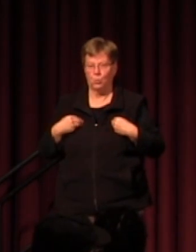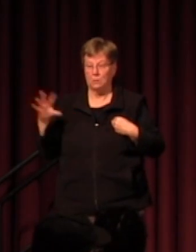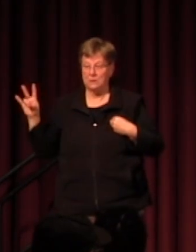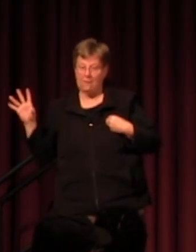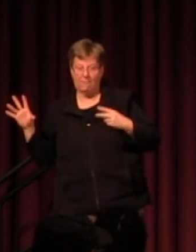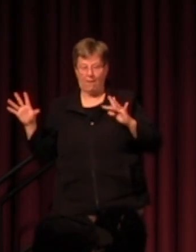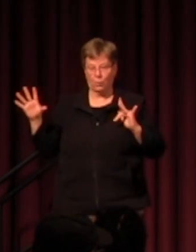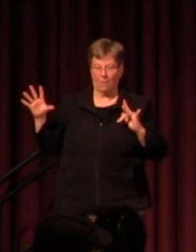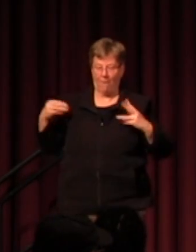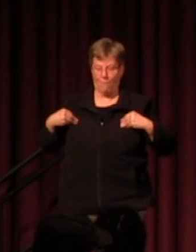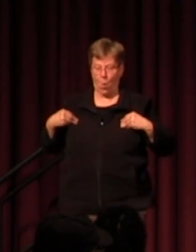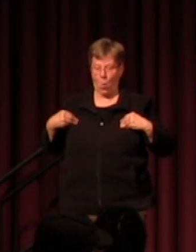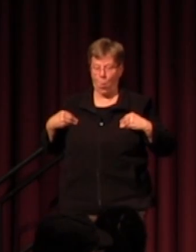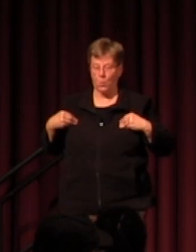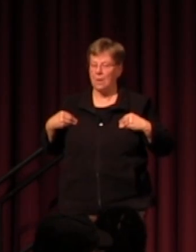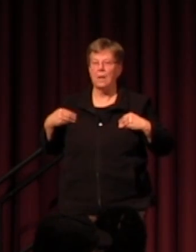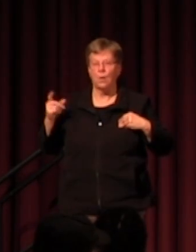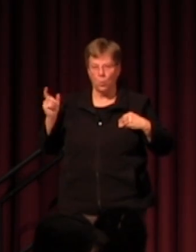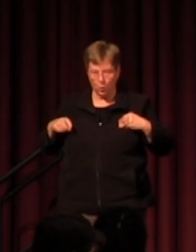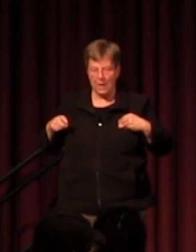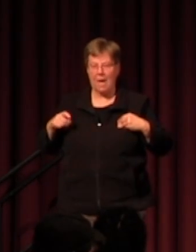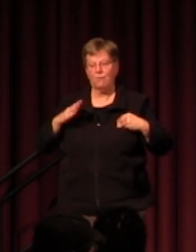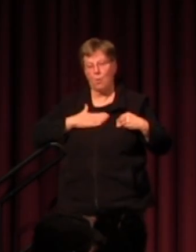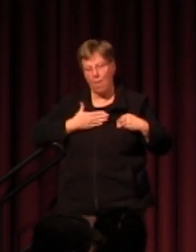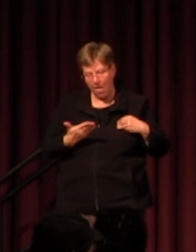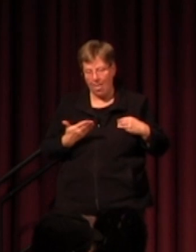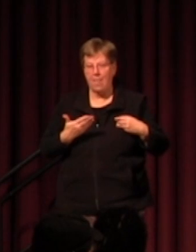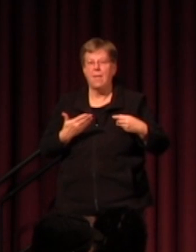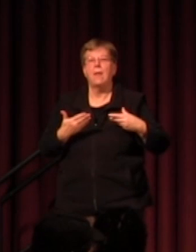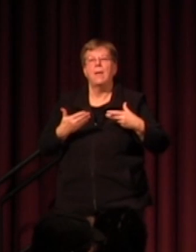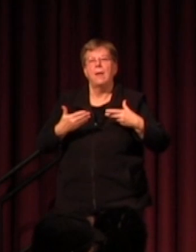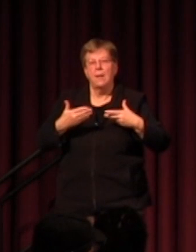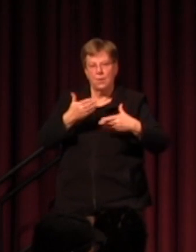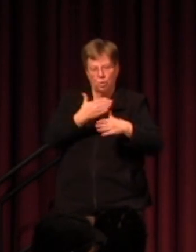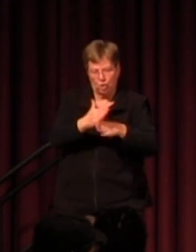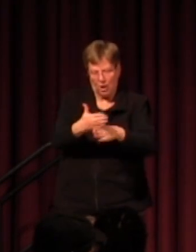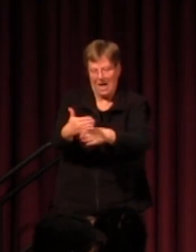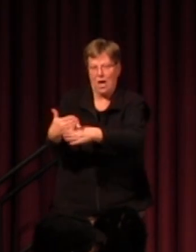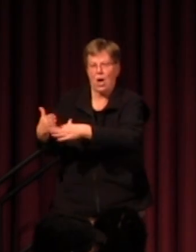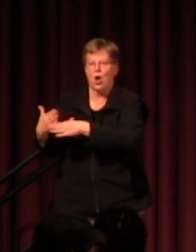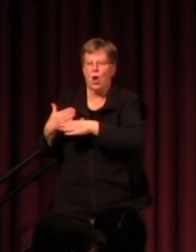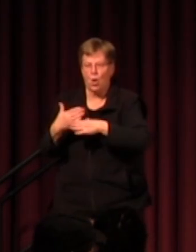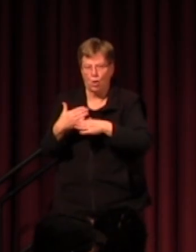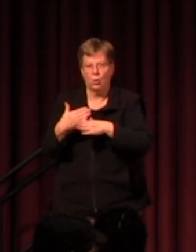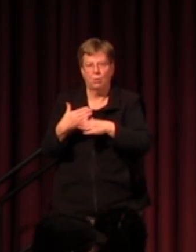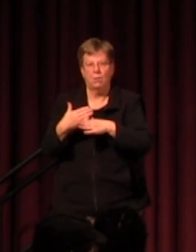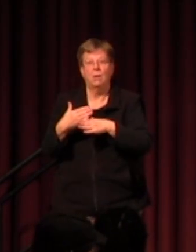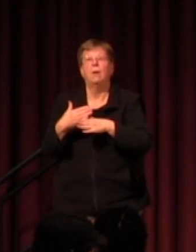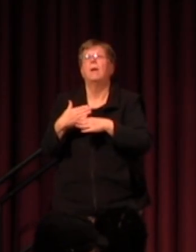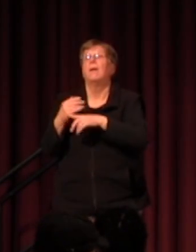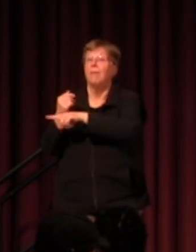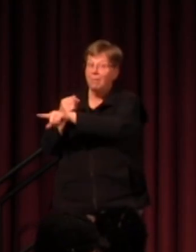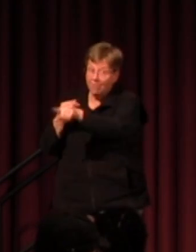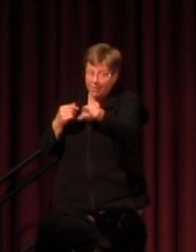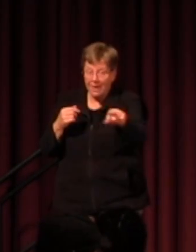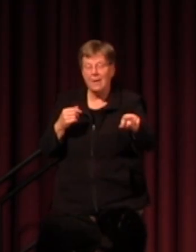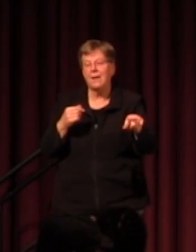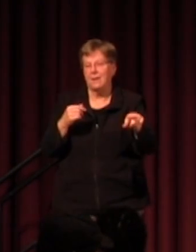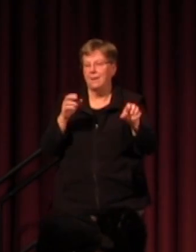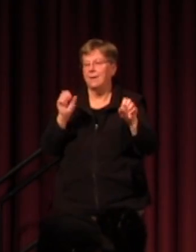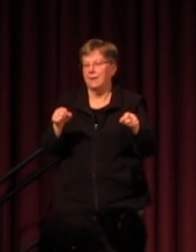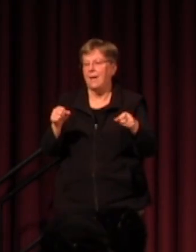company. Other people have to buy in. And when they buy in, they get some say over what we're trying to do.